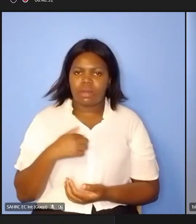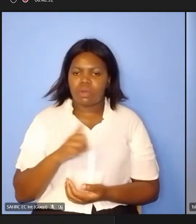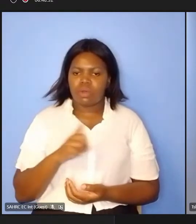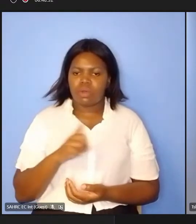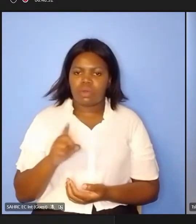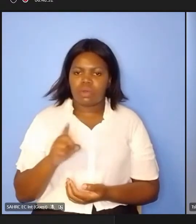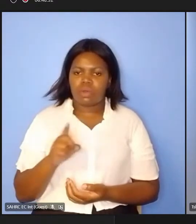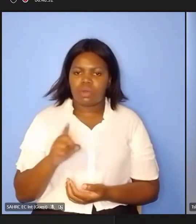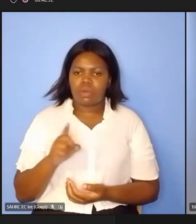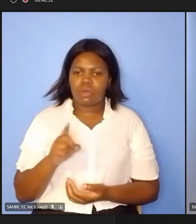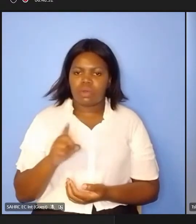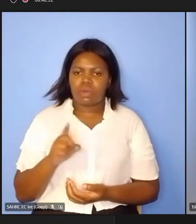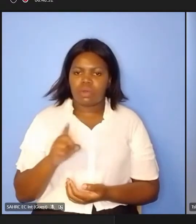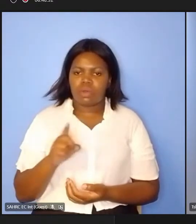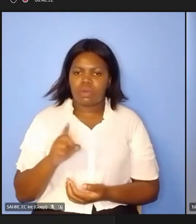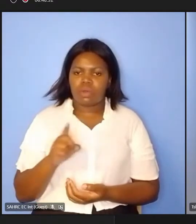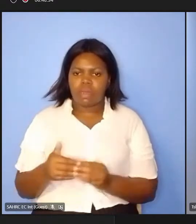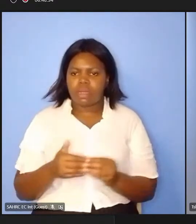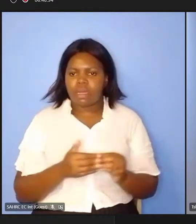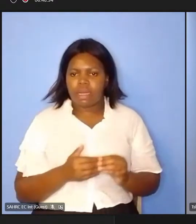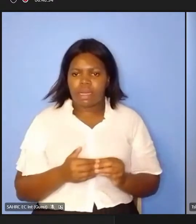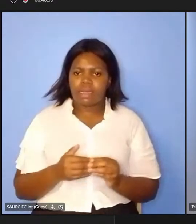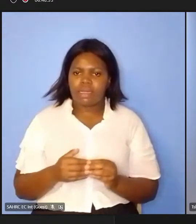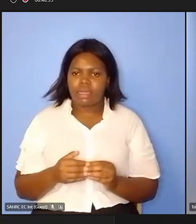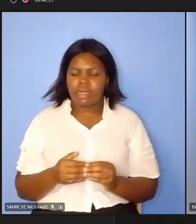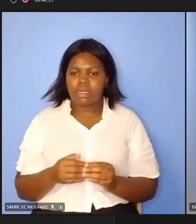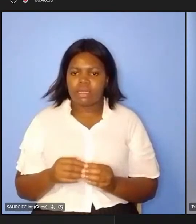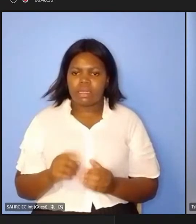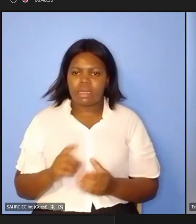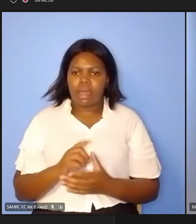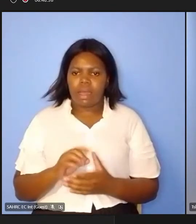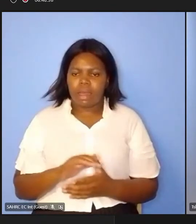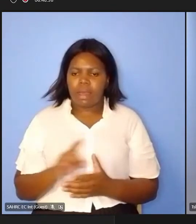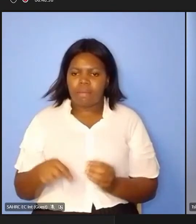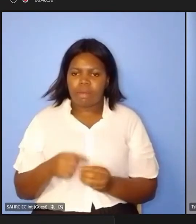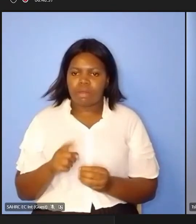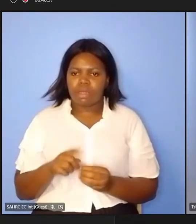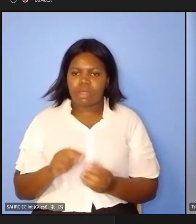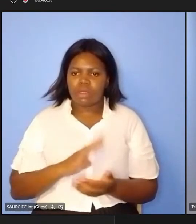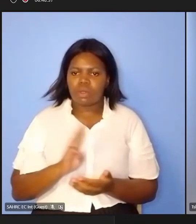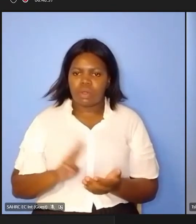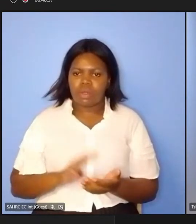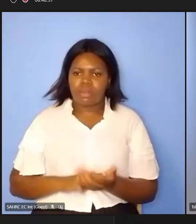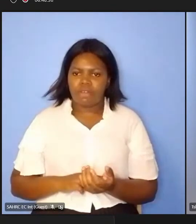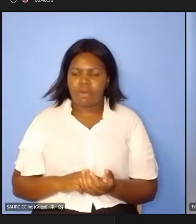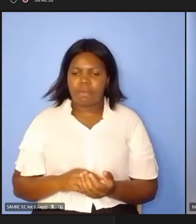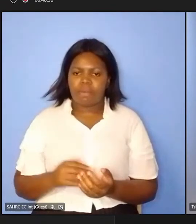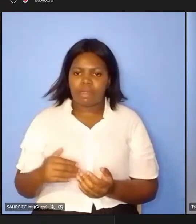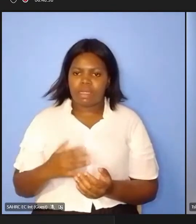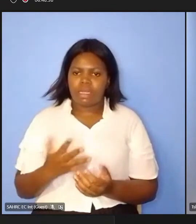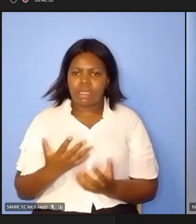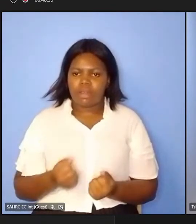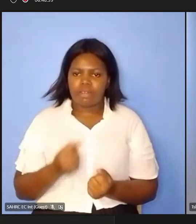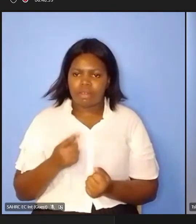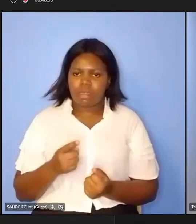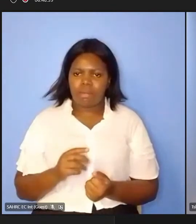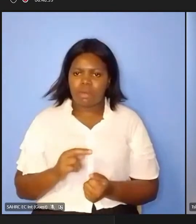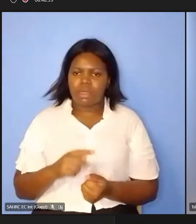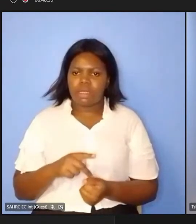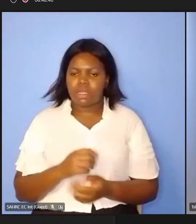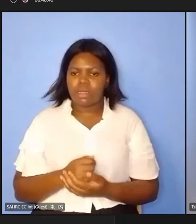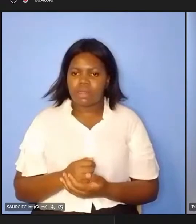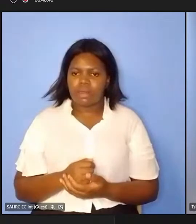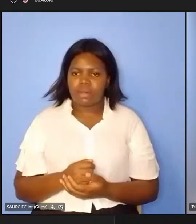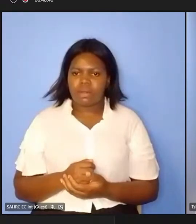uniform also is broad enough, or has potential to be broad enough